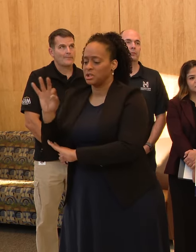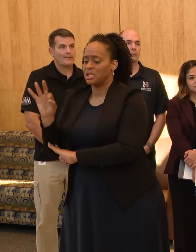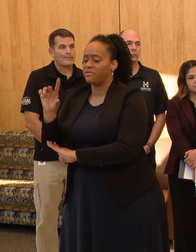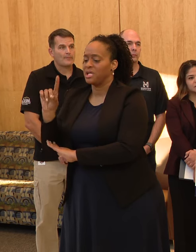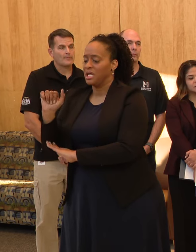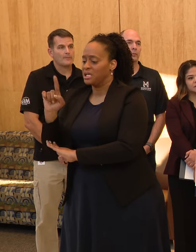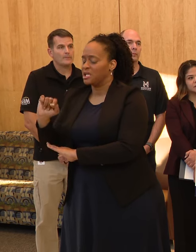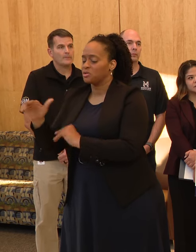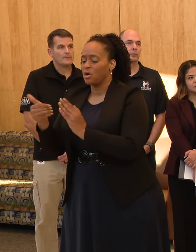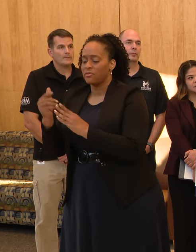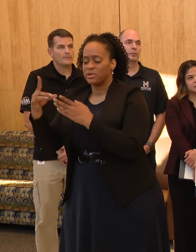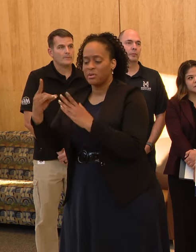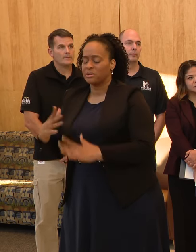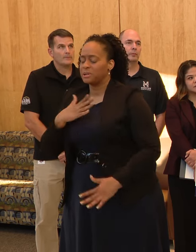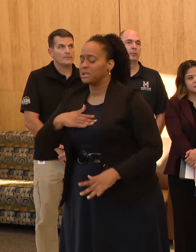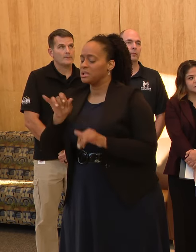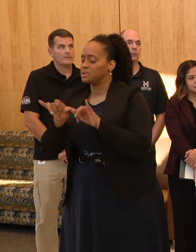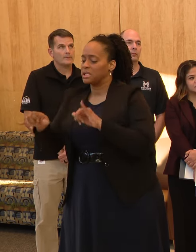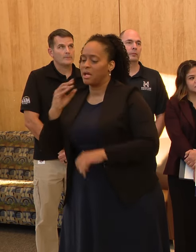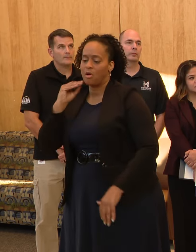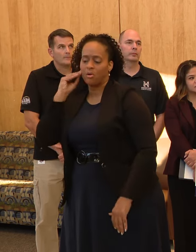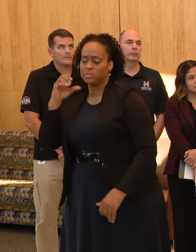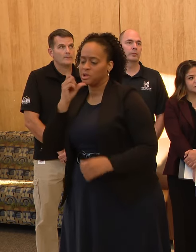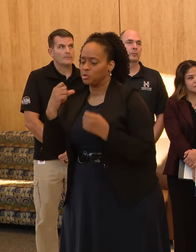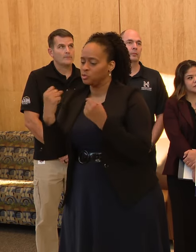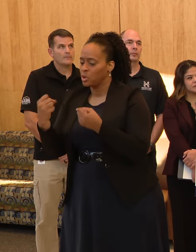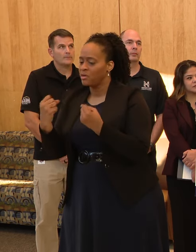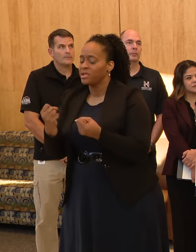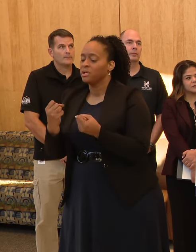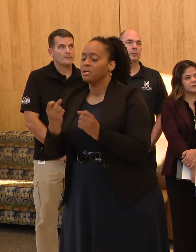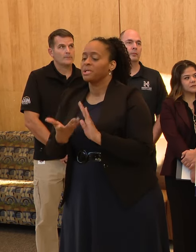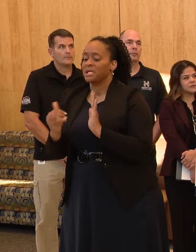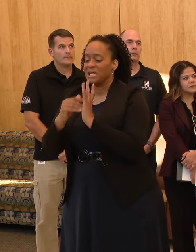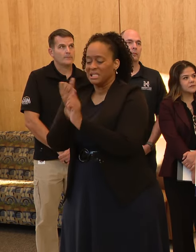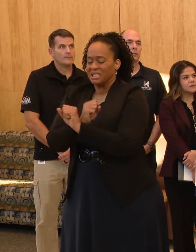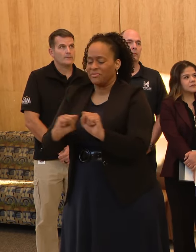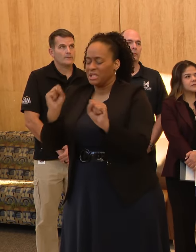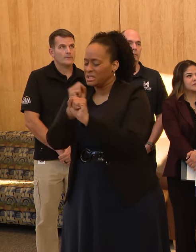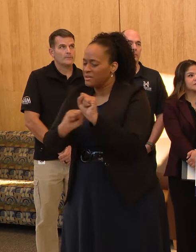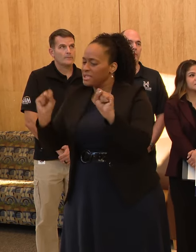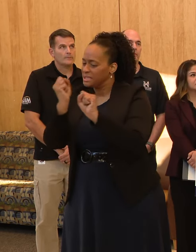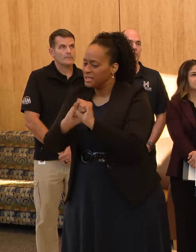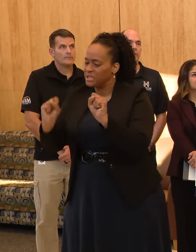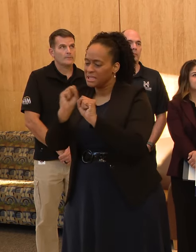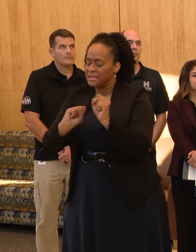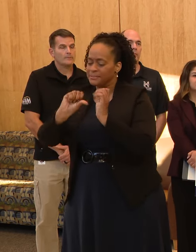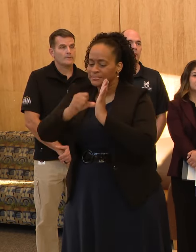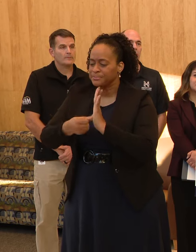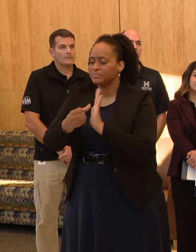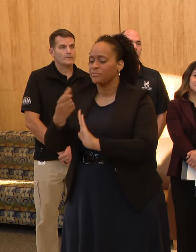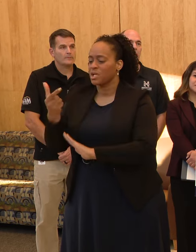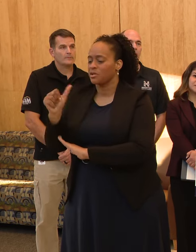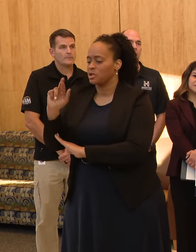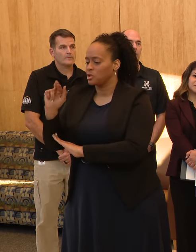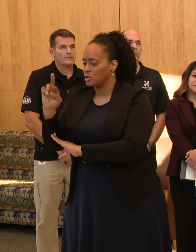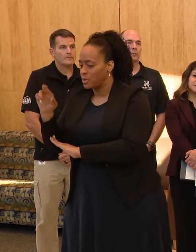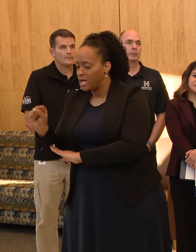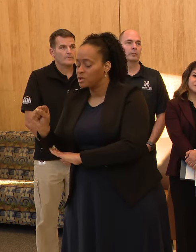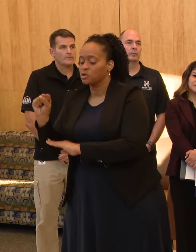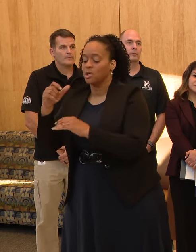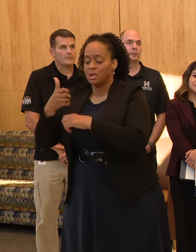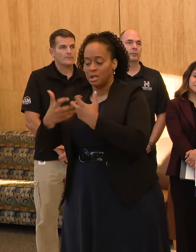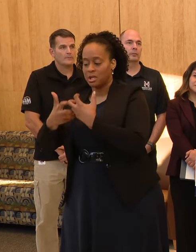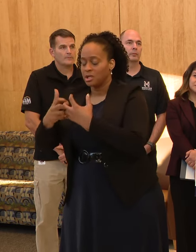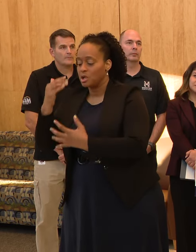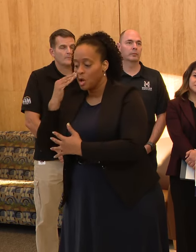directors behind us, please stay off the road. But once again, safety, safety, safety. The generators know where they're at.